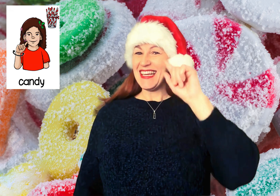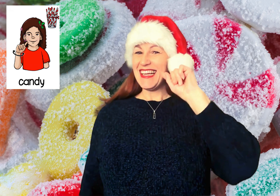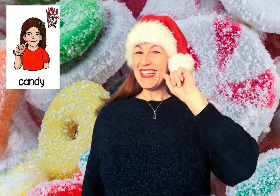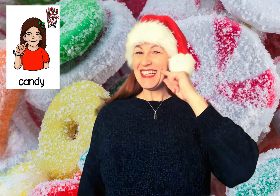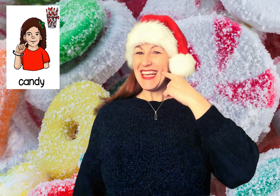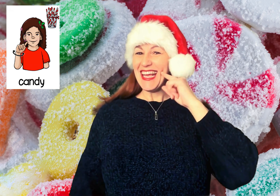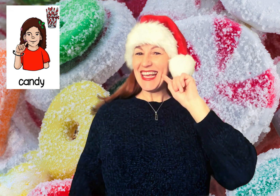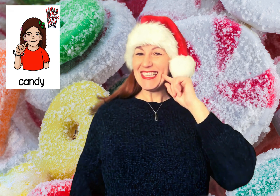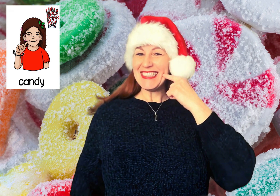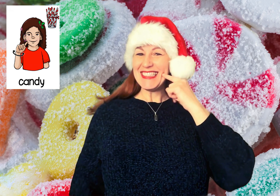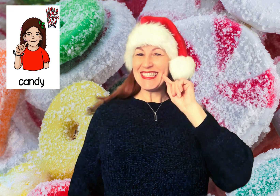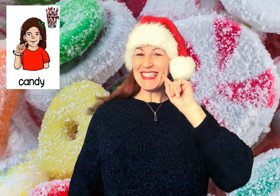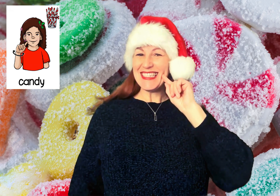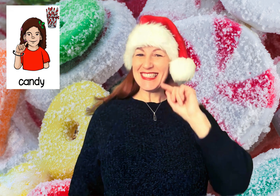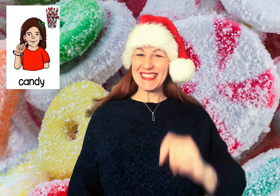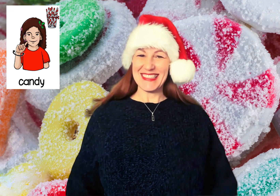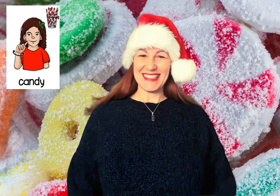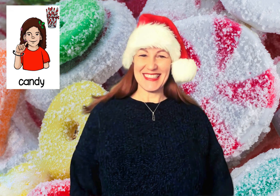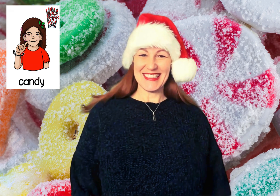Candy.